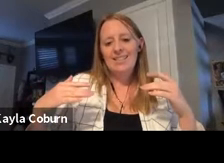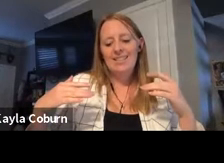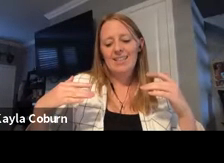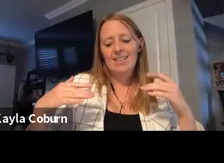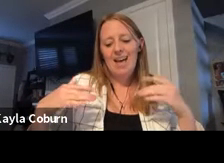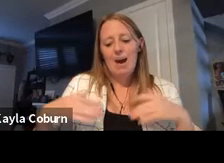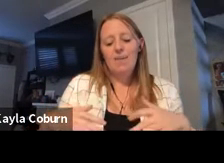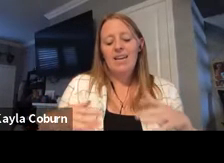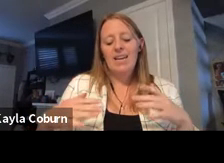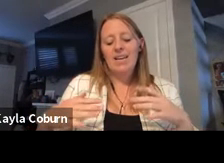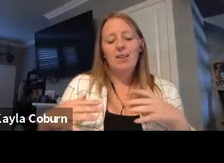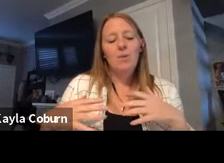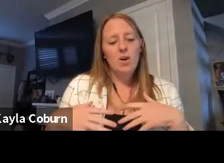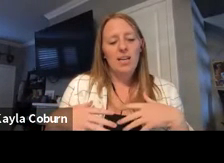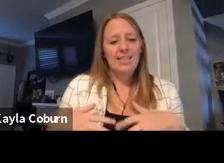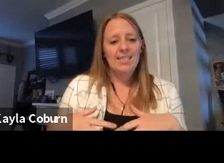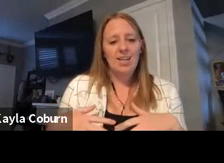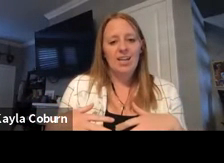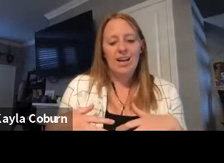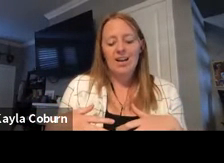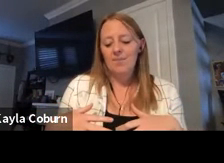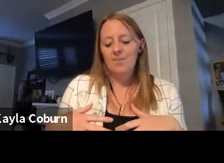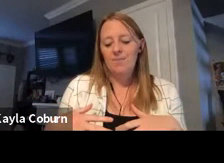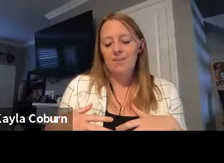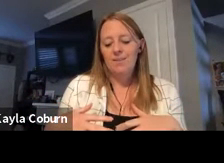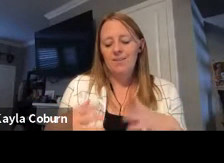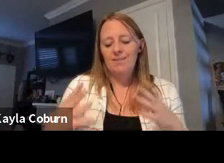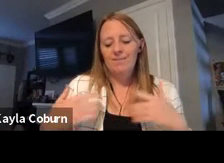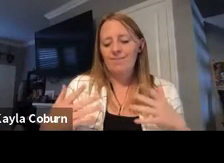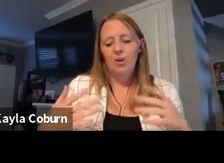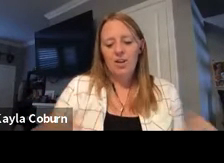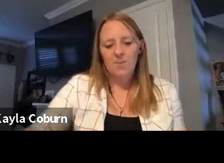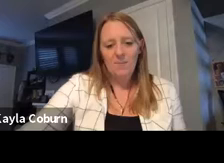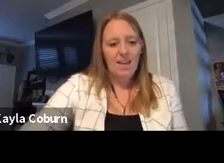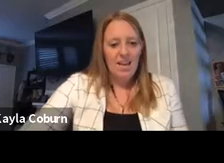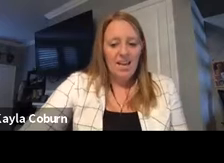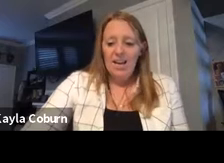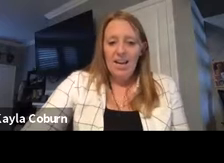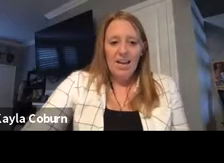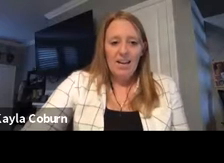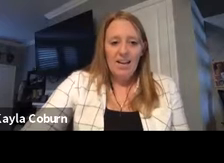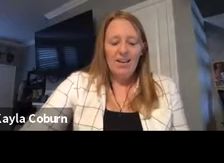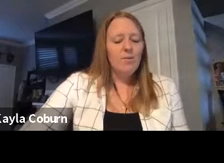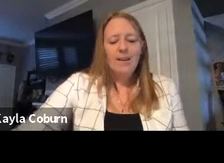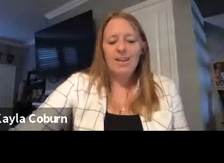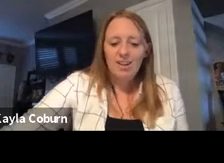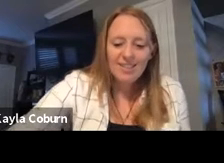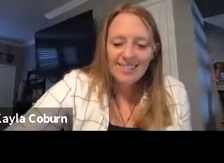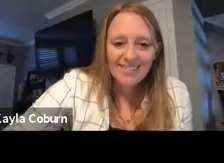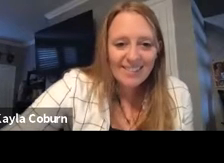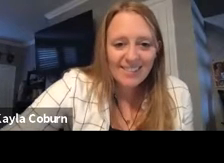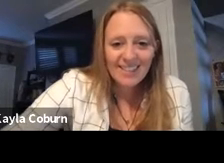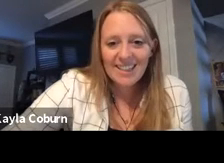practices happening a little bit more easier for you. Oh my